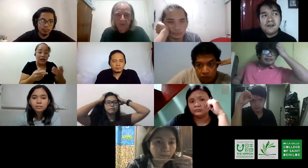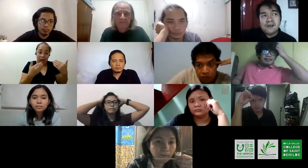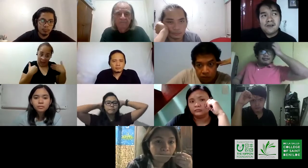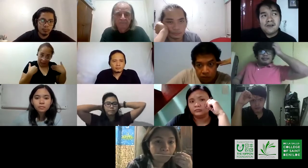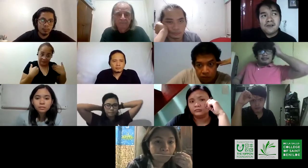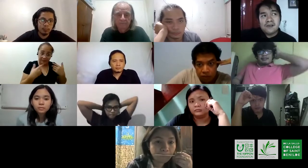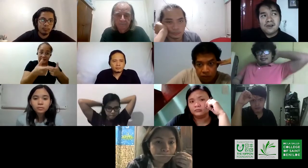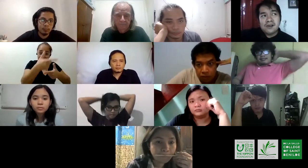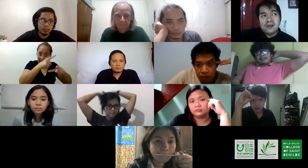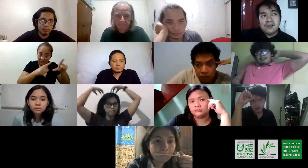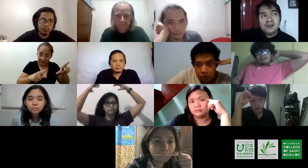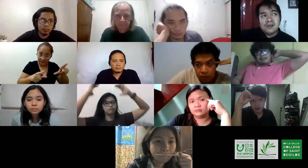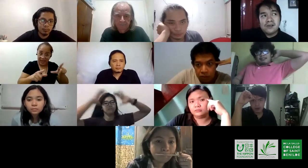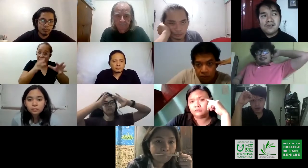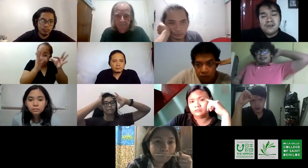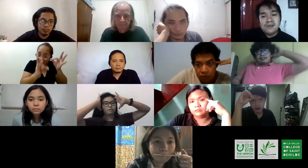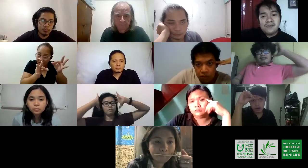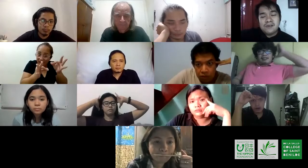If.